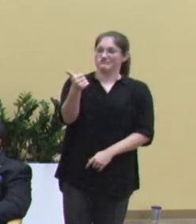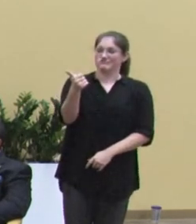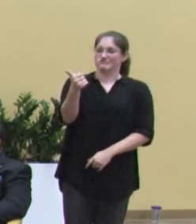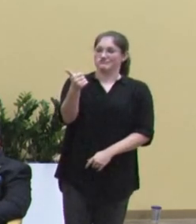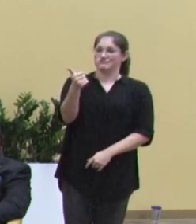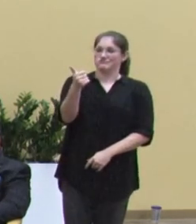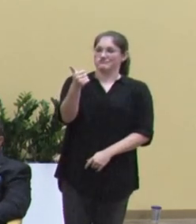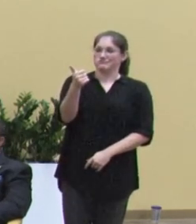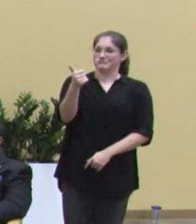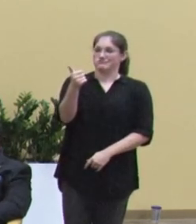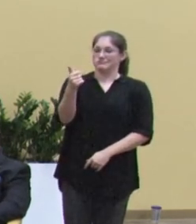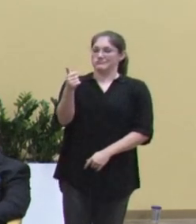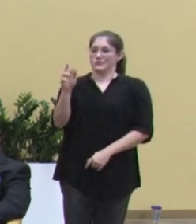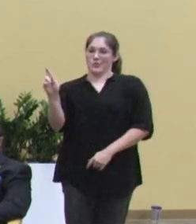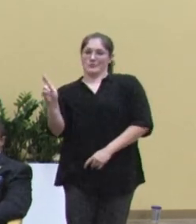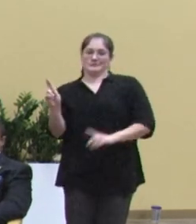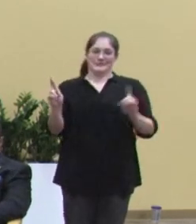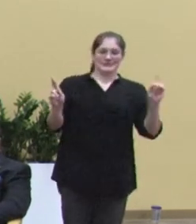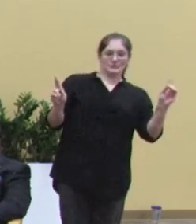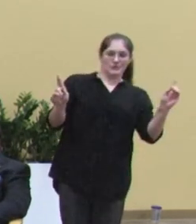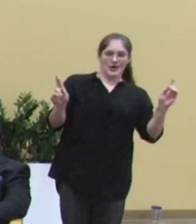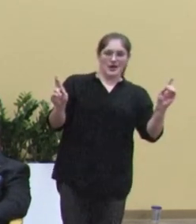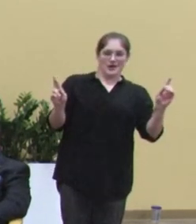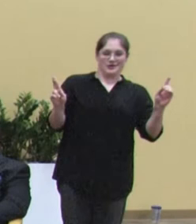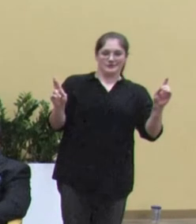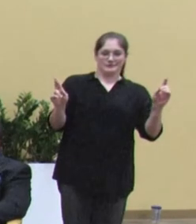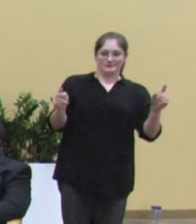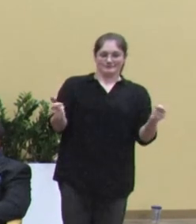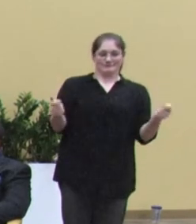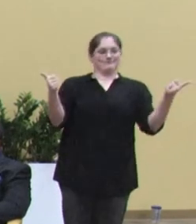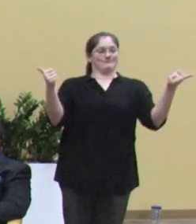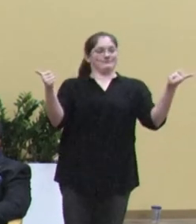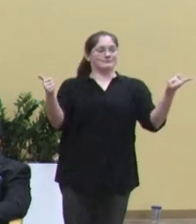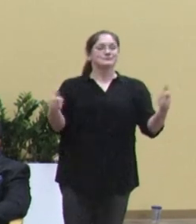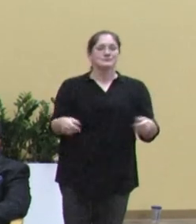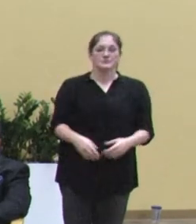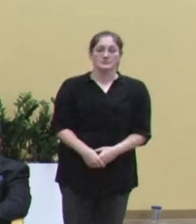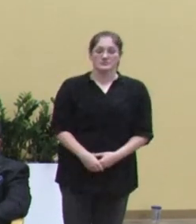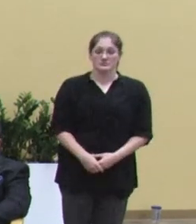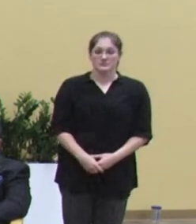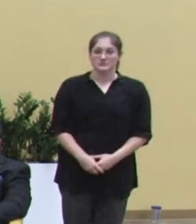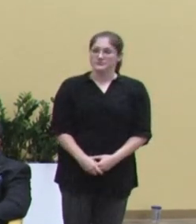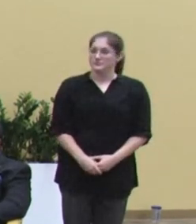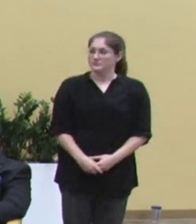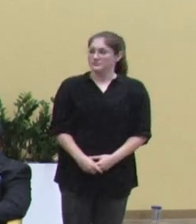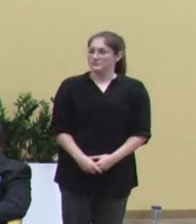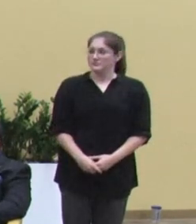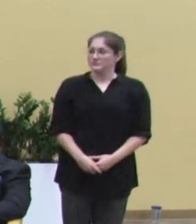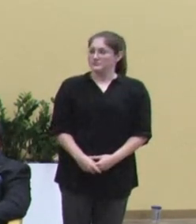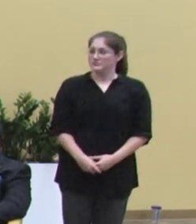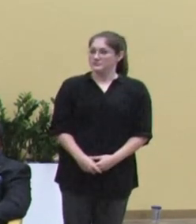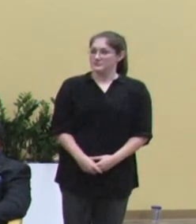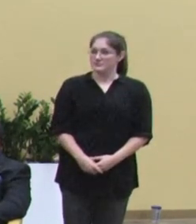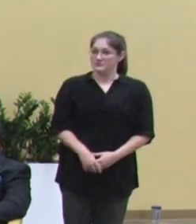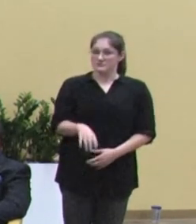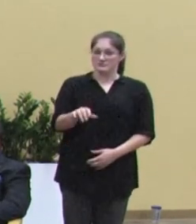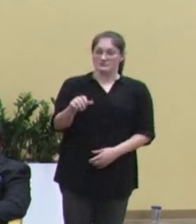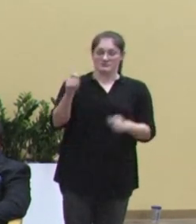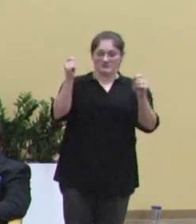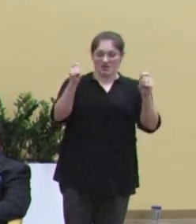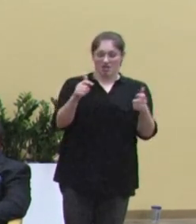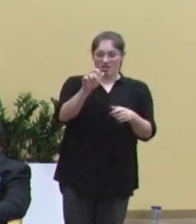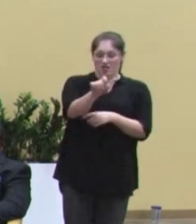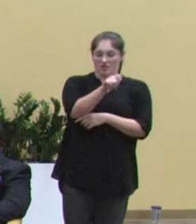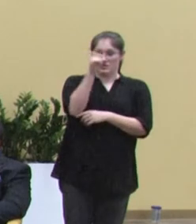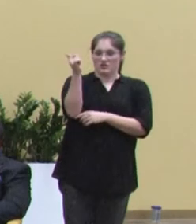partisanship, you know, Republican, Democrat, whatever, away from it, and we remove all other whatever